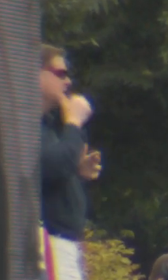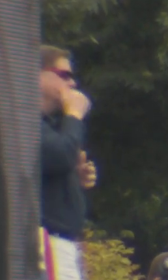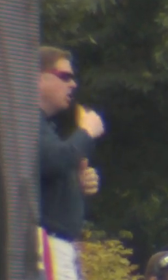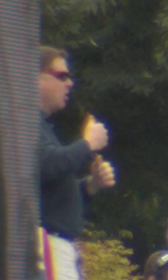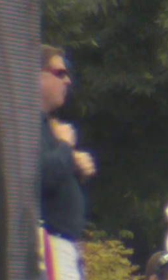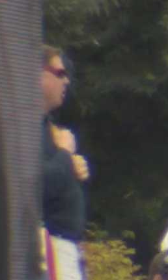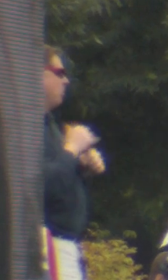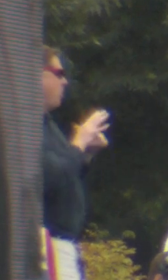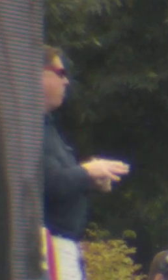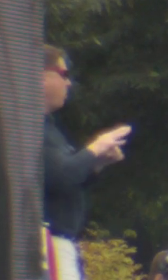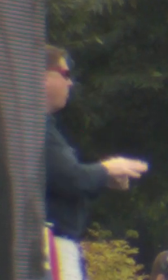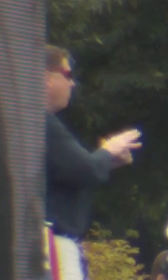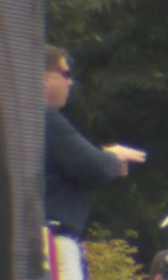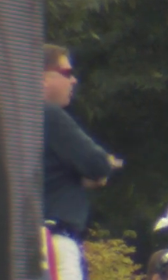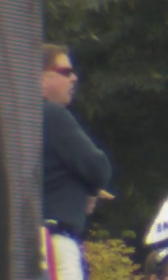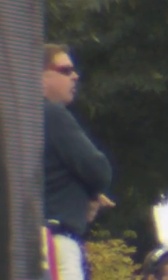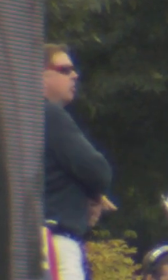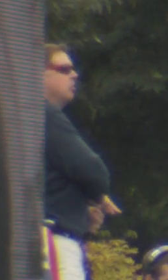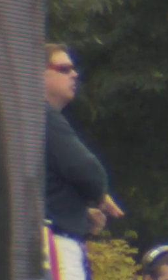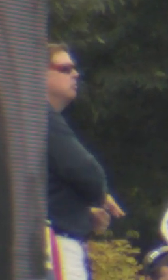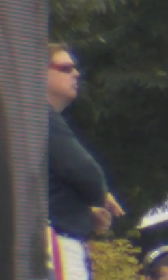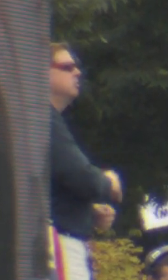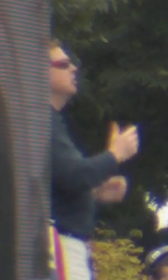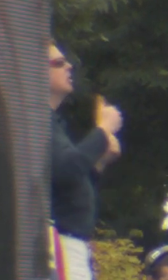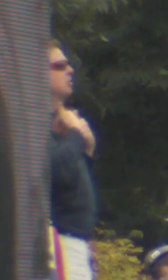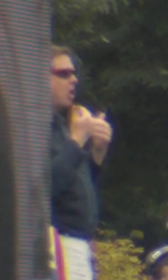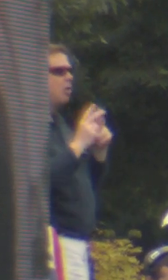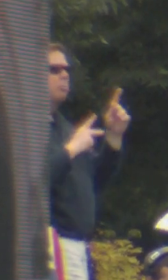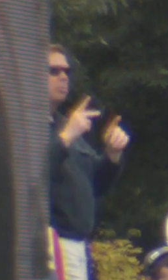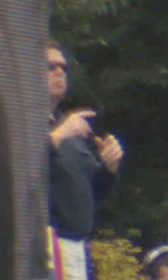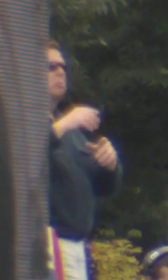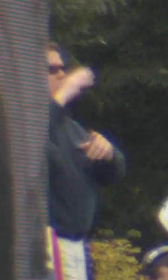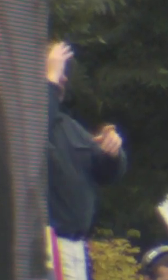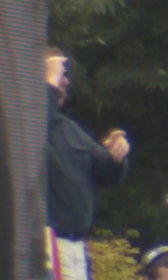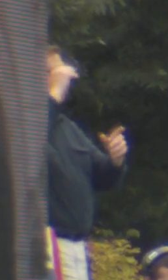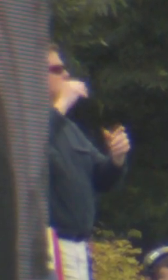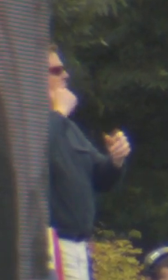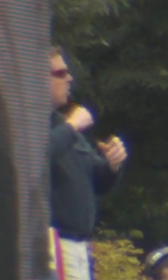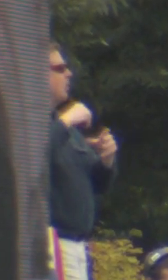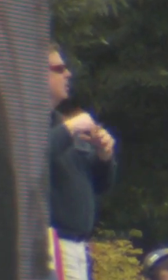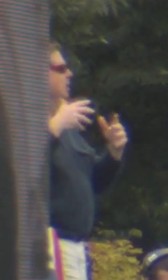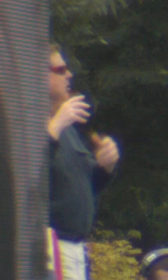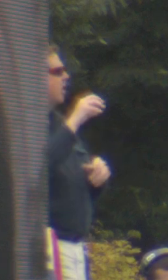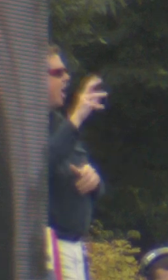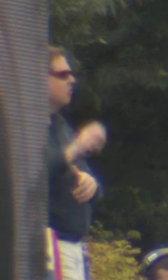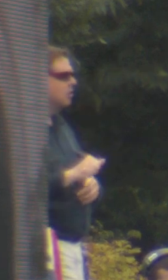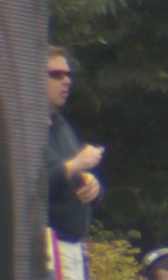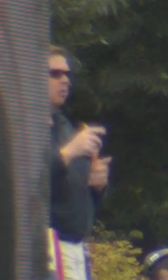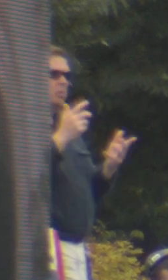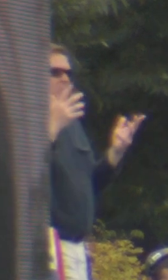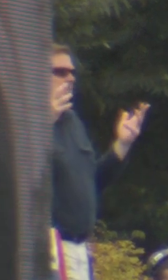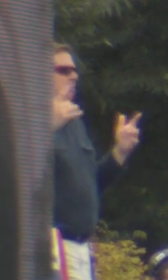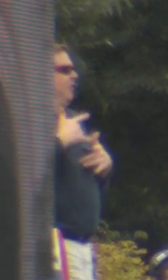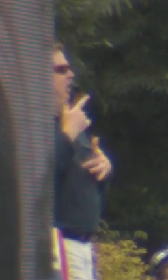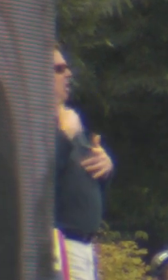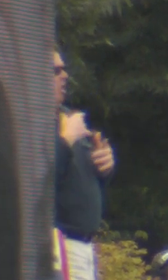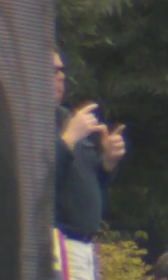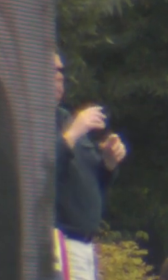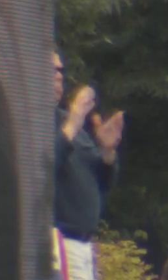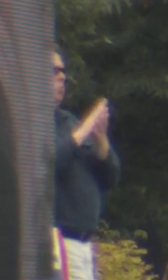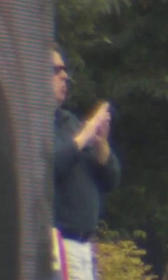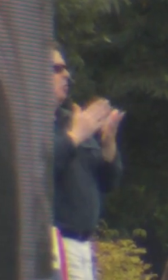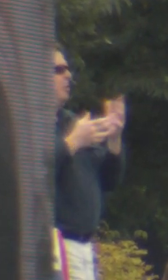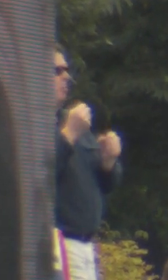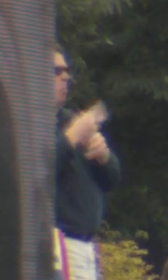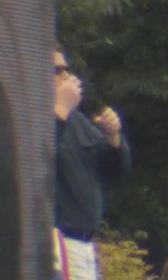military oppressors. Young Afghan boys and girls live in fear that any moment their schools will be blown up